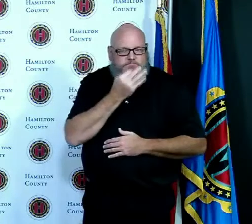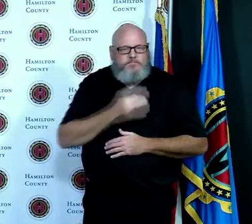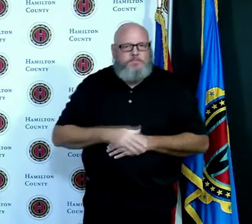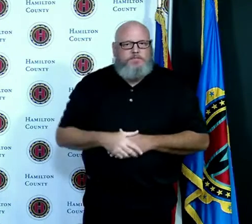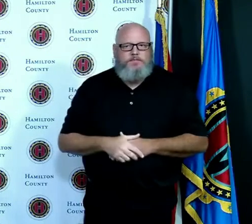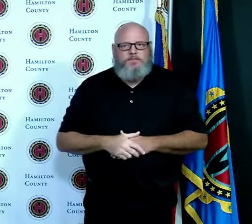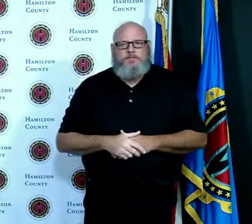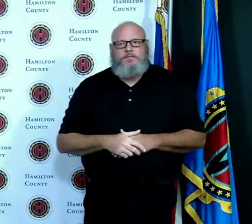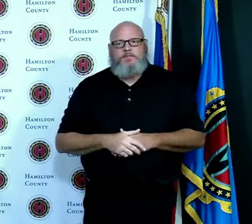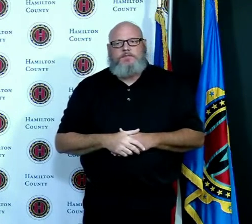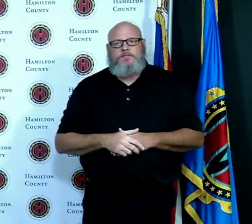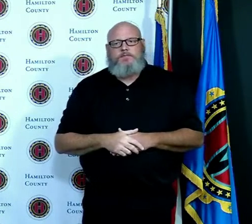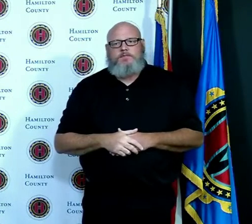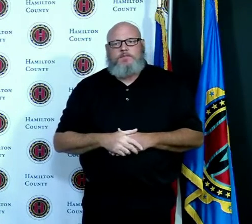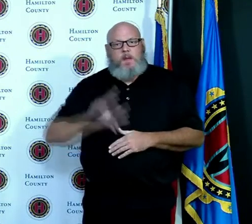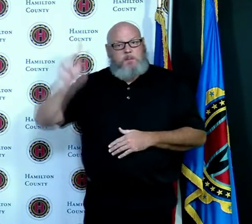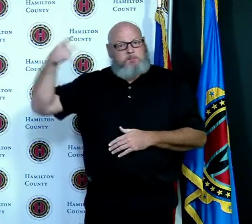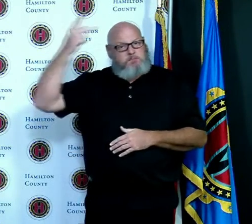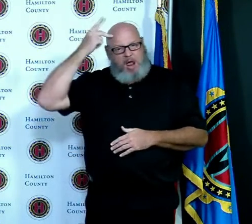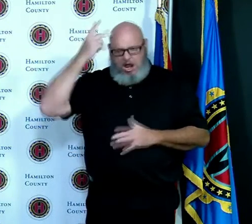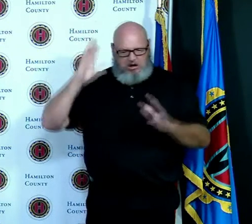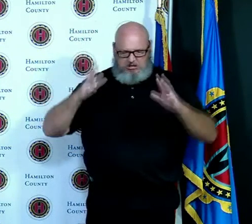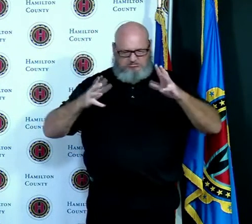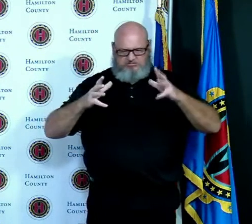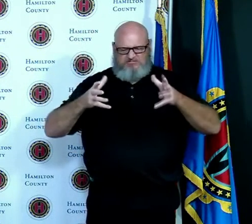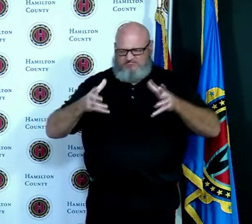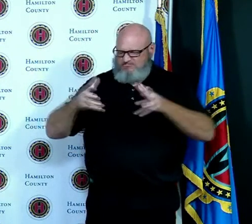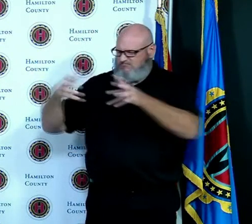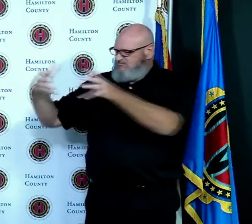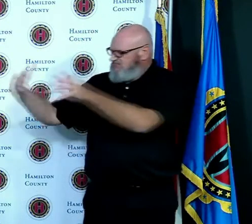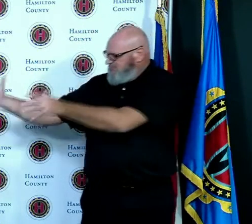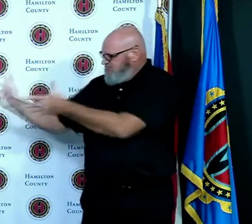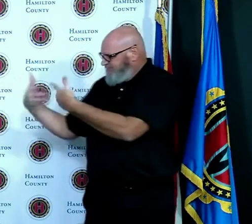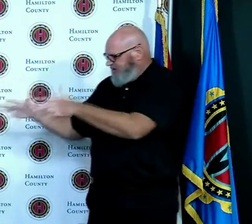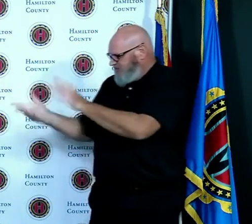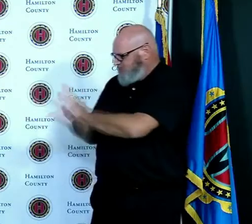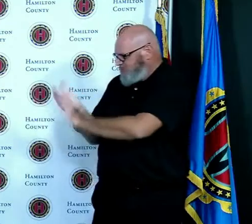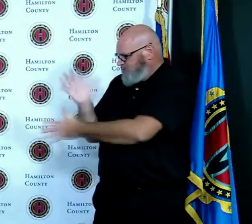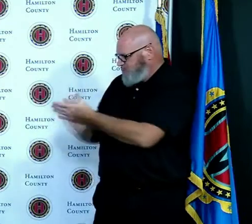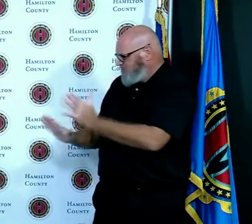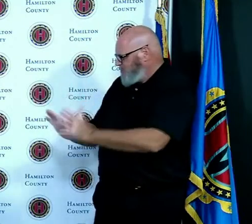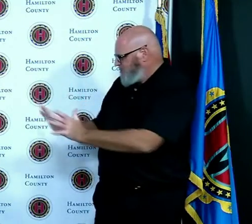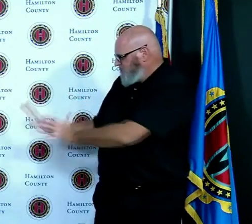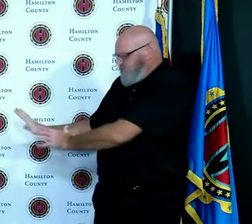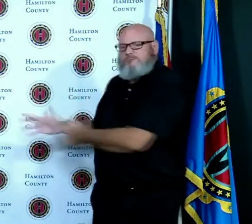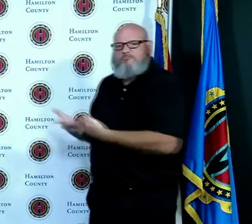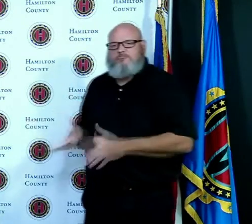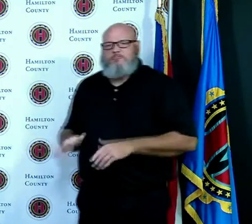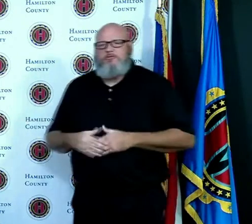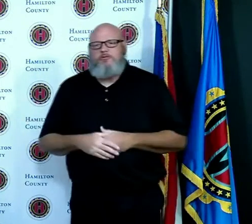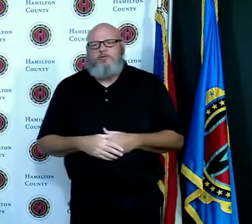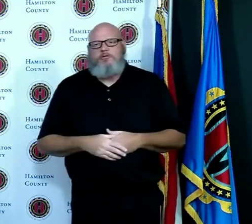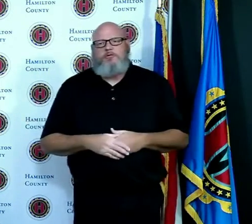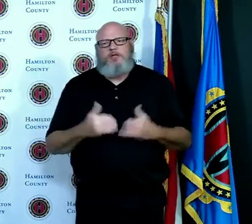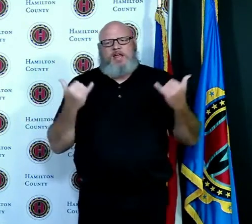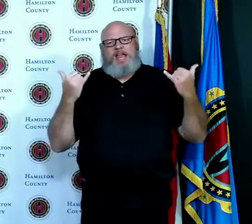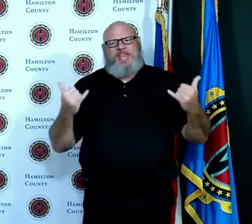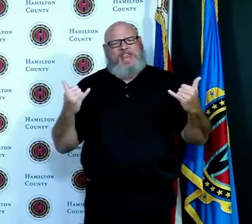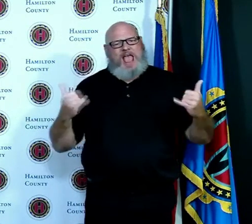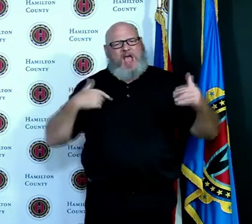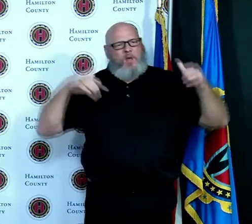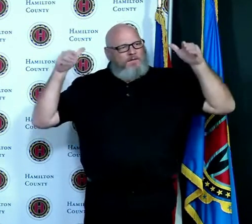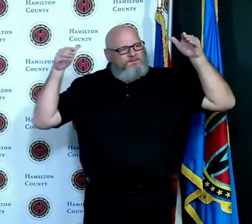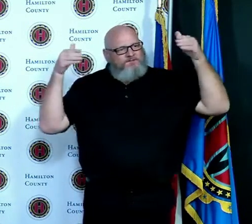us. We will talk next week about strategies for the holidays. We have to rethink how we celebrate with